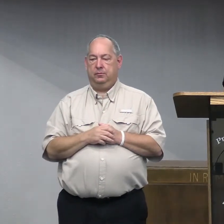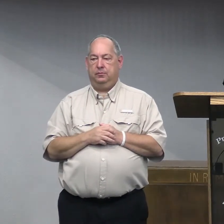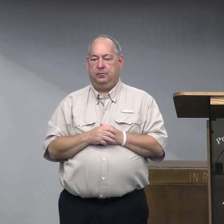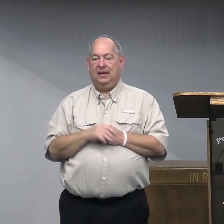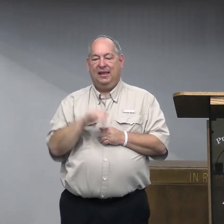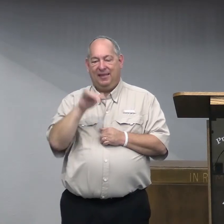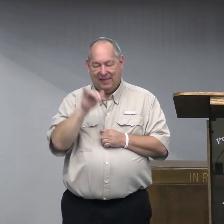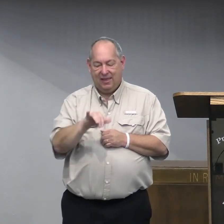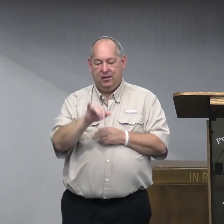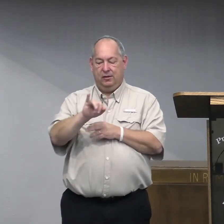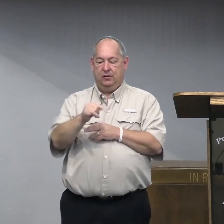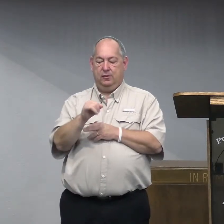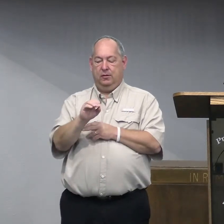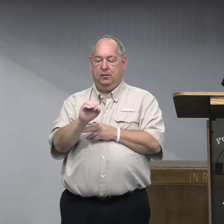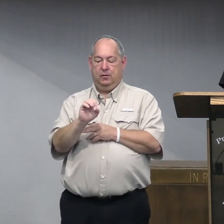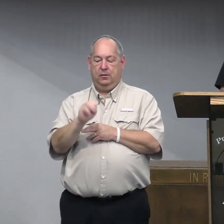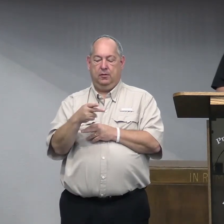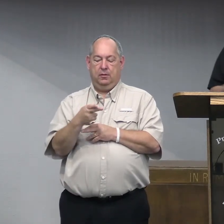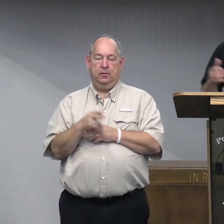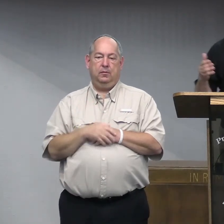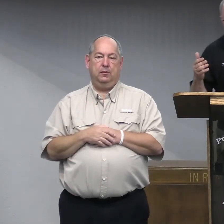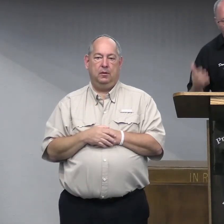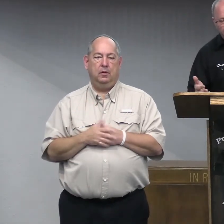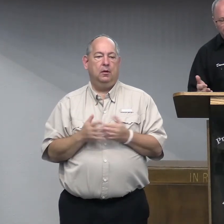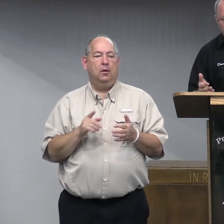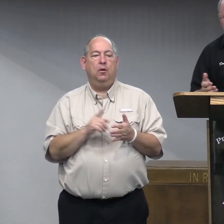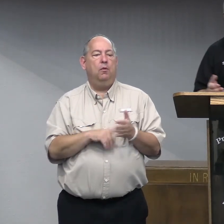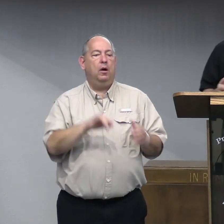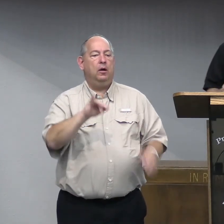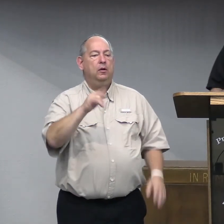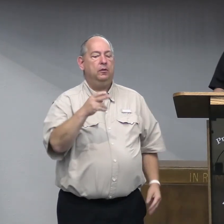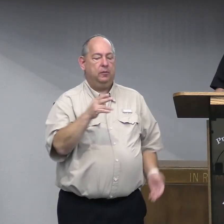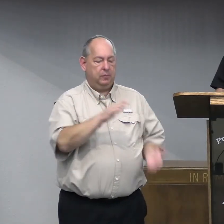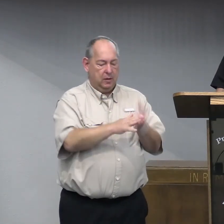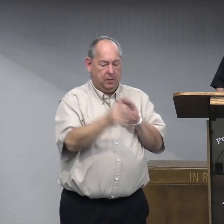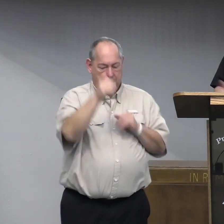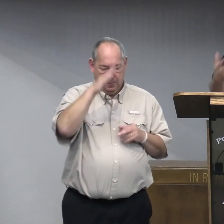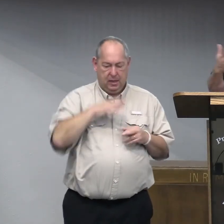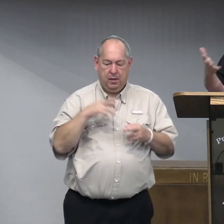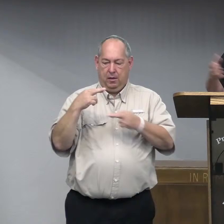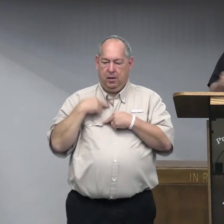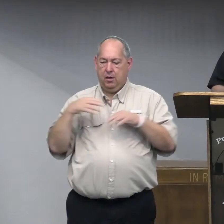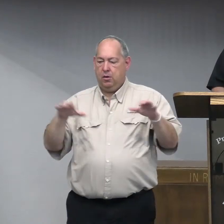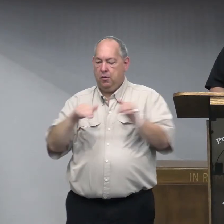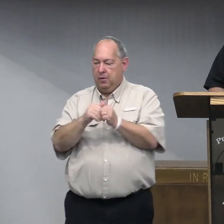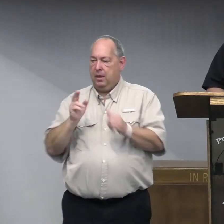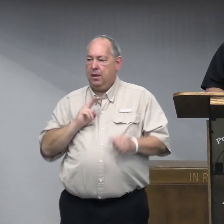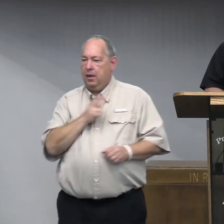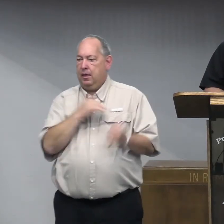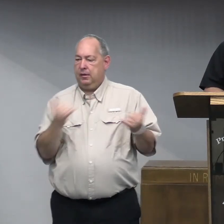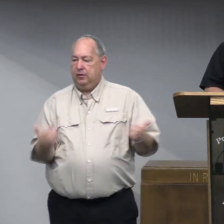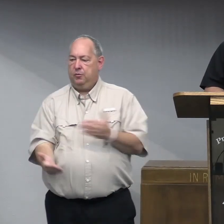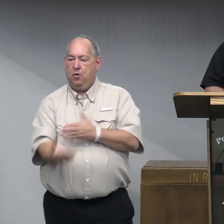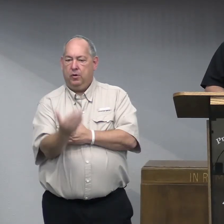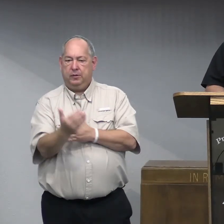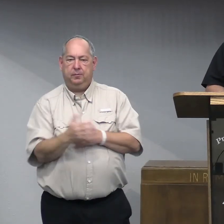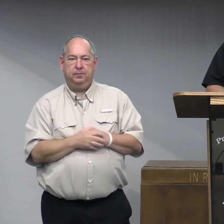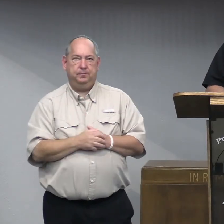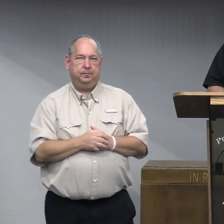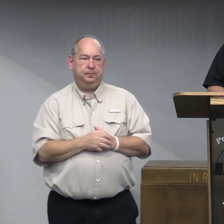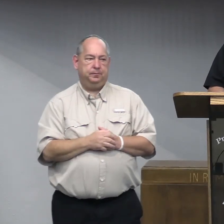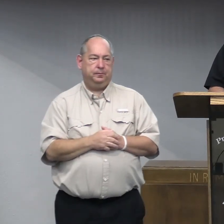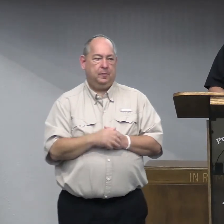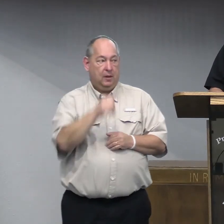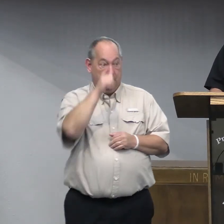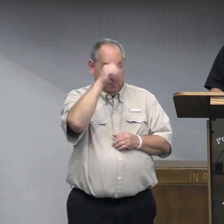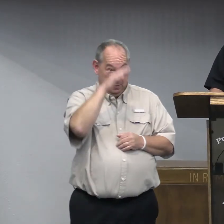That's Joseph. So what does Joseph, being a man of responsibility, have to do with us this morning?